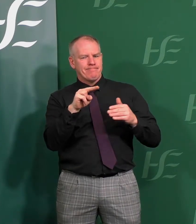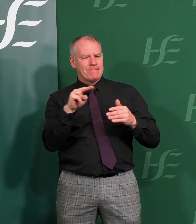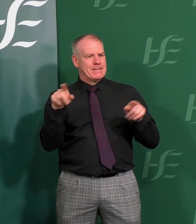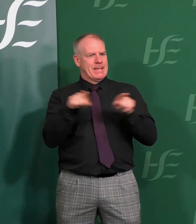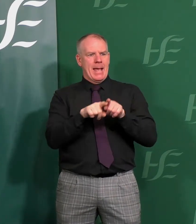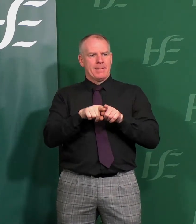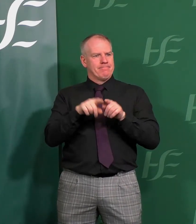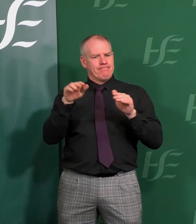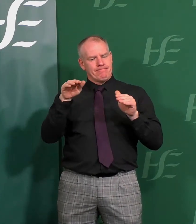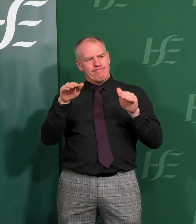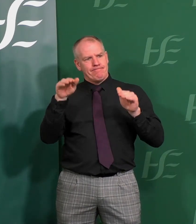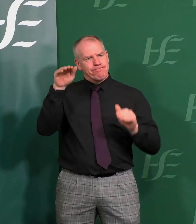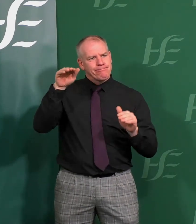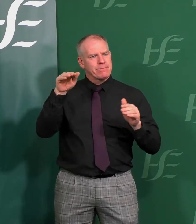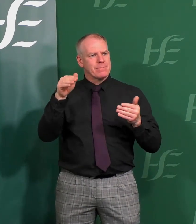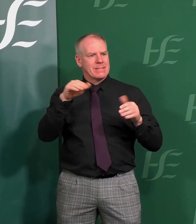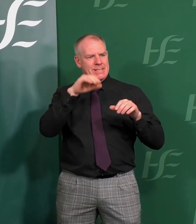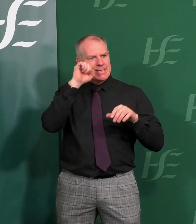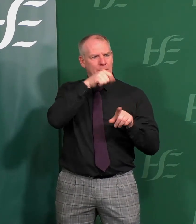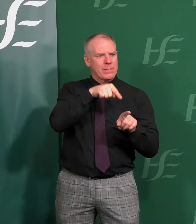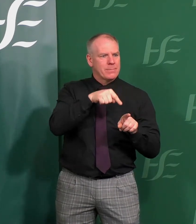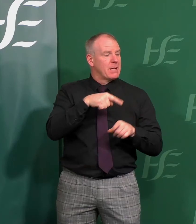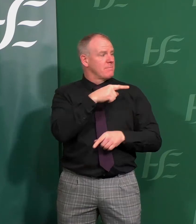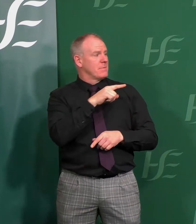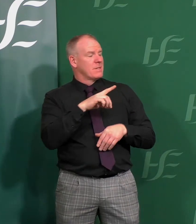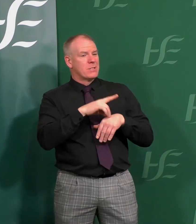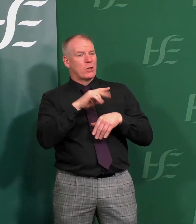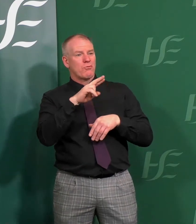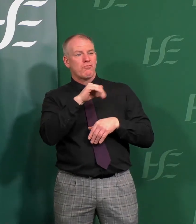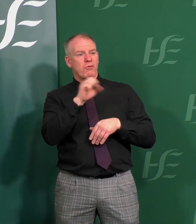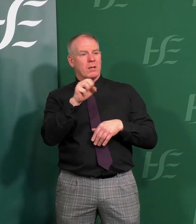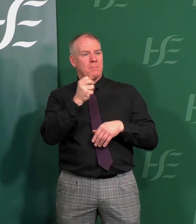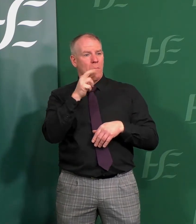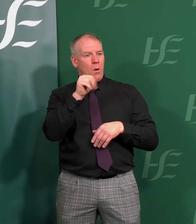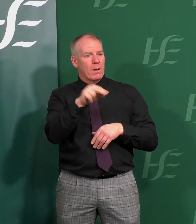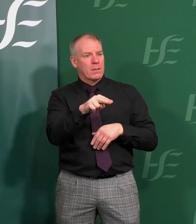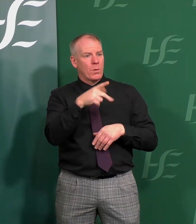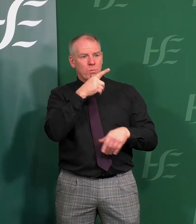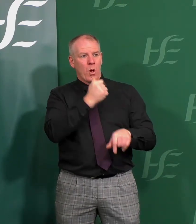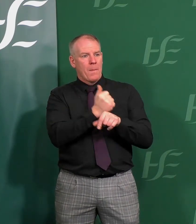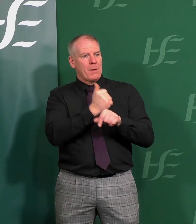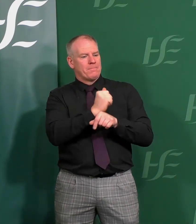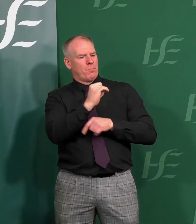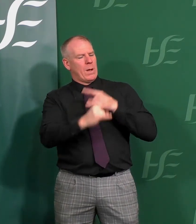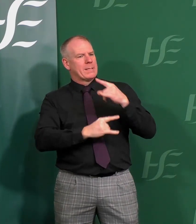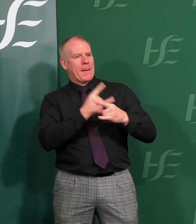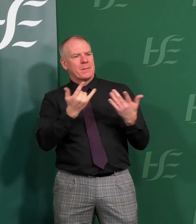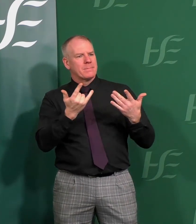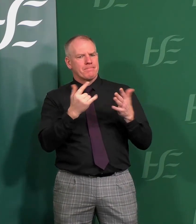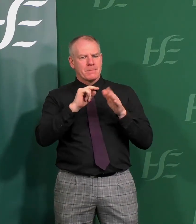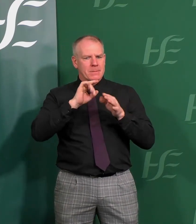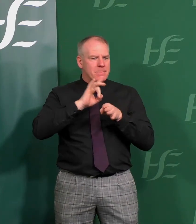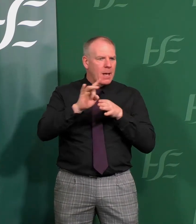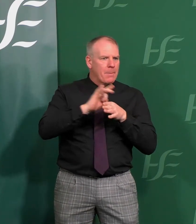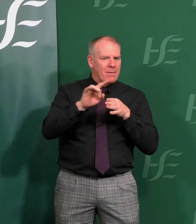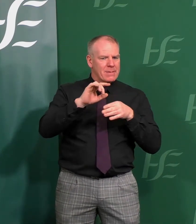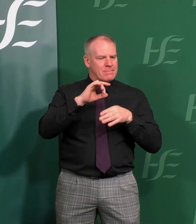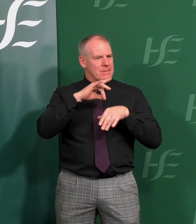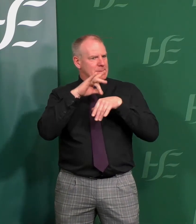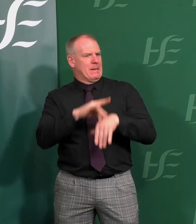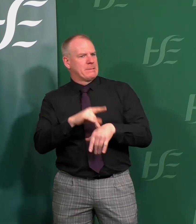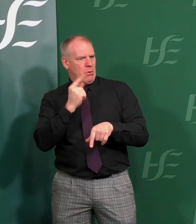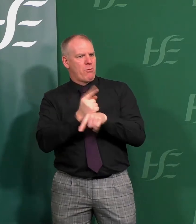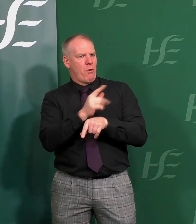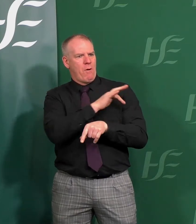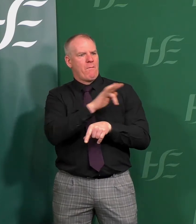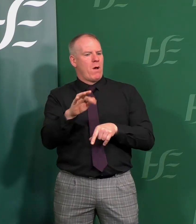service, and he is a respiratory consultant, and he'll give a kind of on-the-ground insight into what level of sickness we're experiencing.